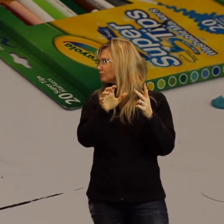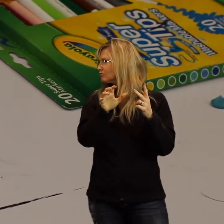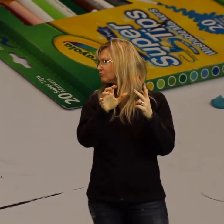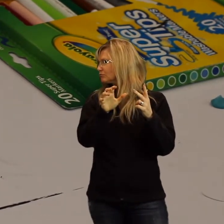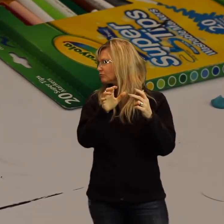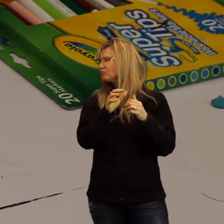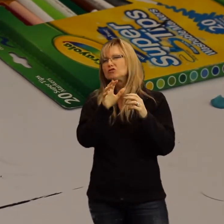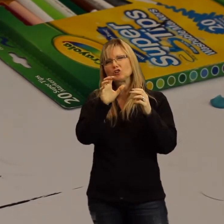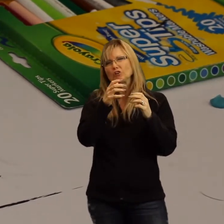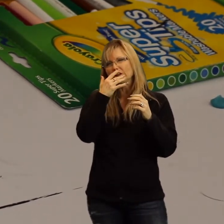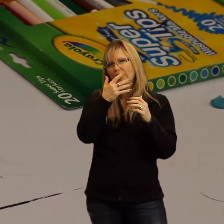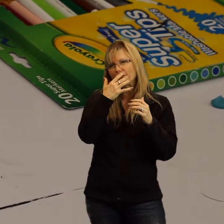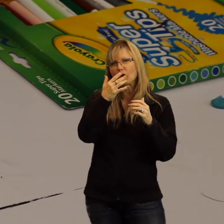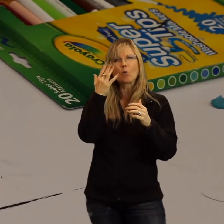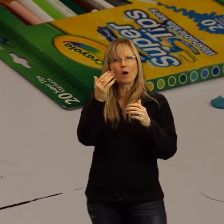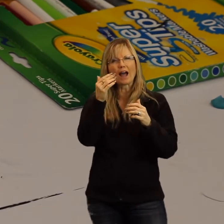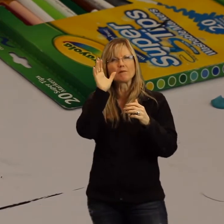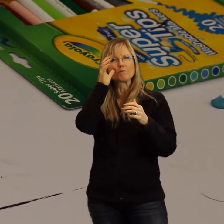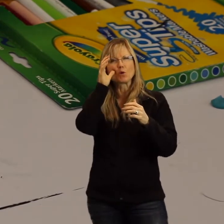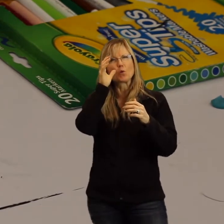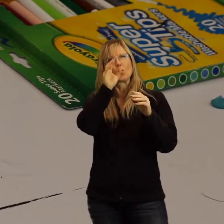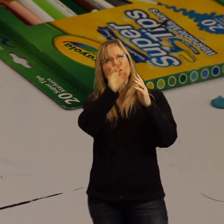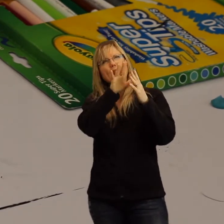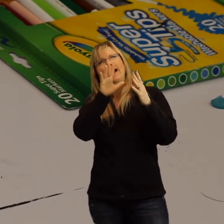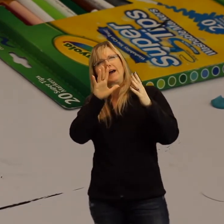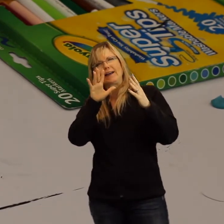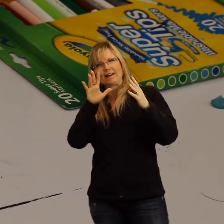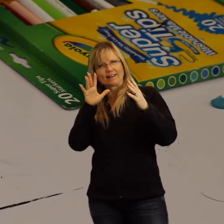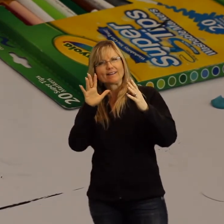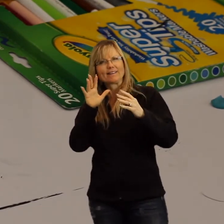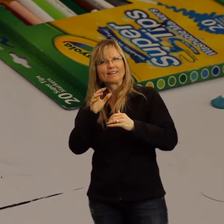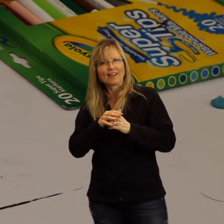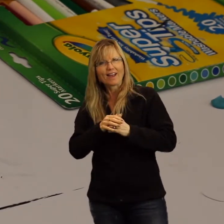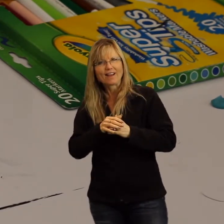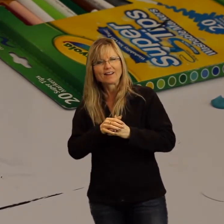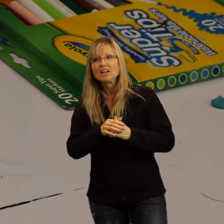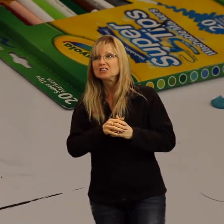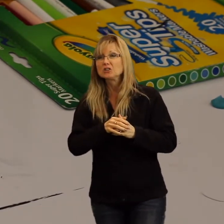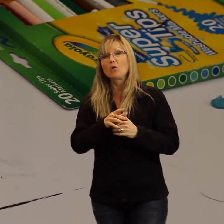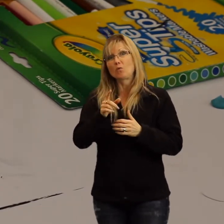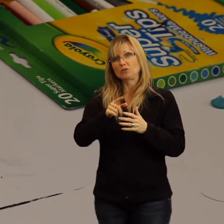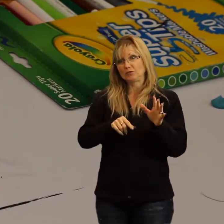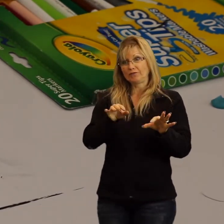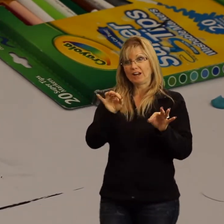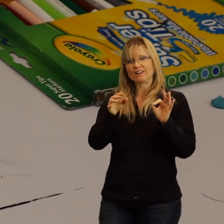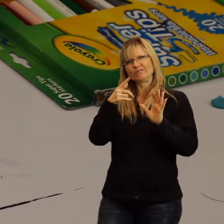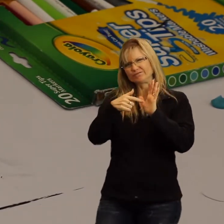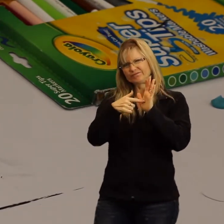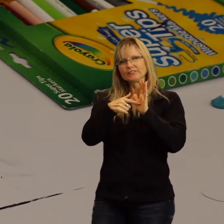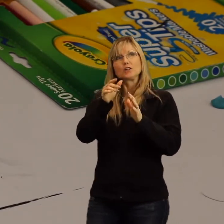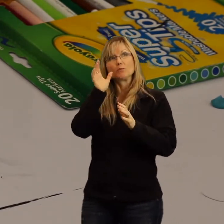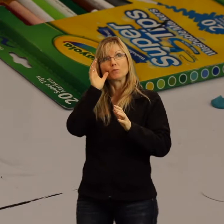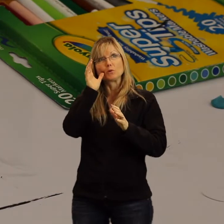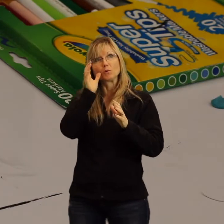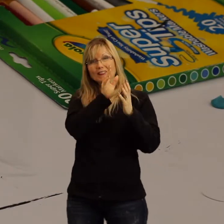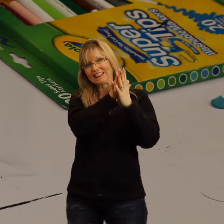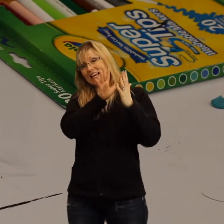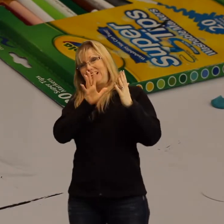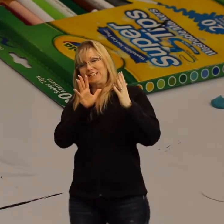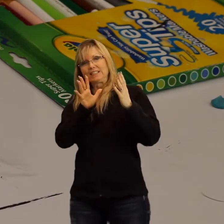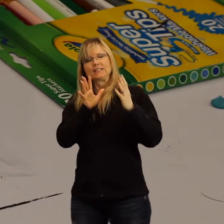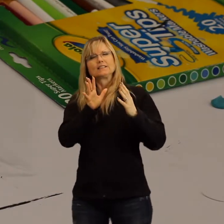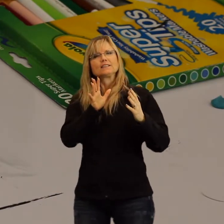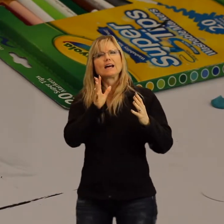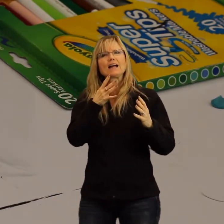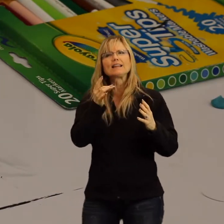moonlight. And like I mentioned earlier, with these like found objects. So for the moonlight, I like to try to